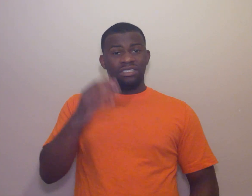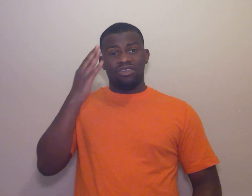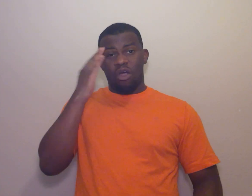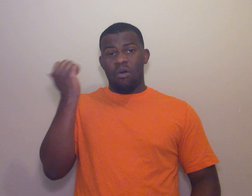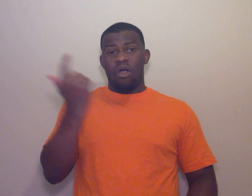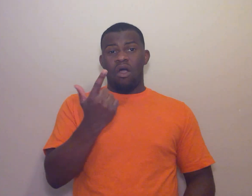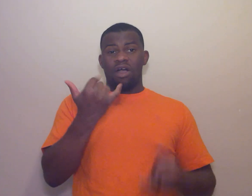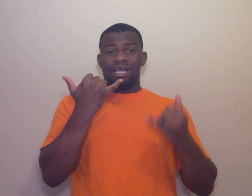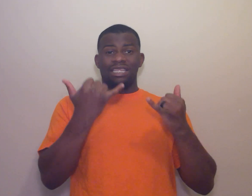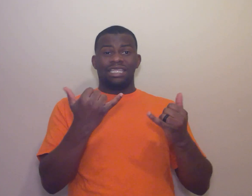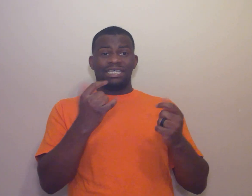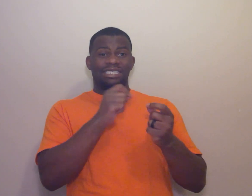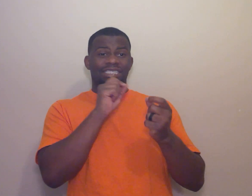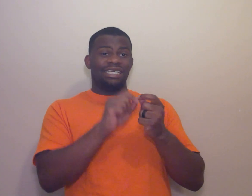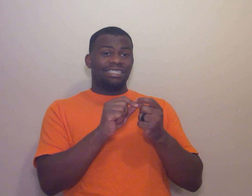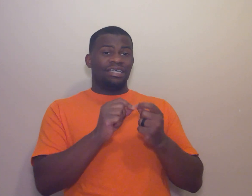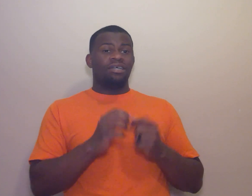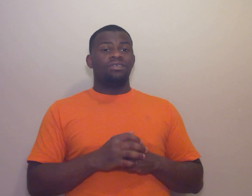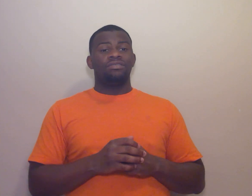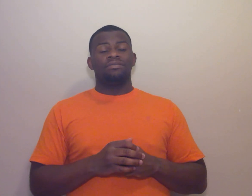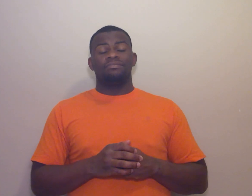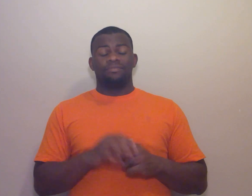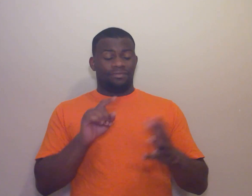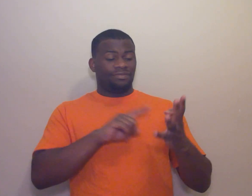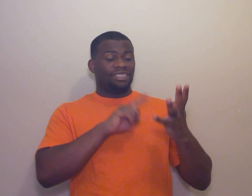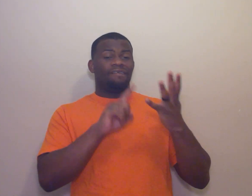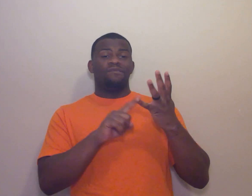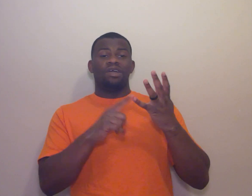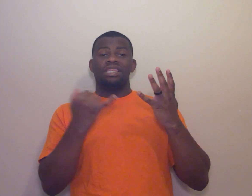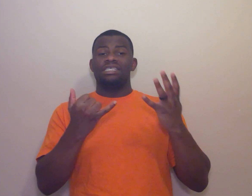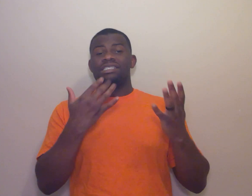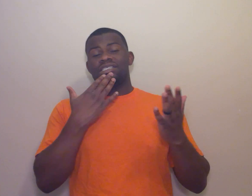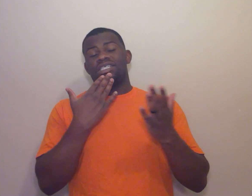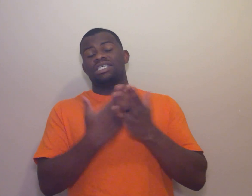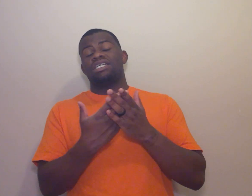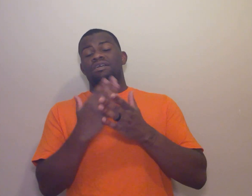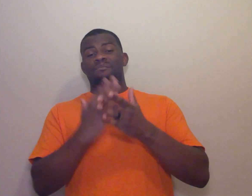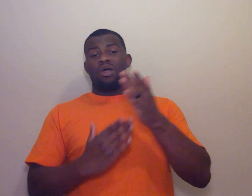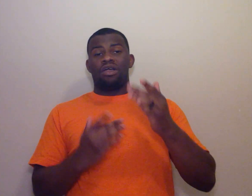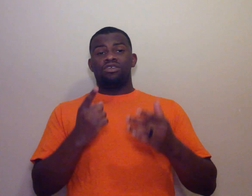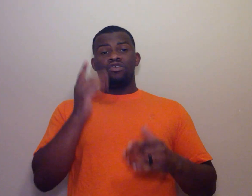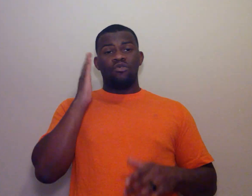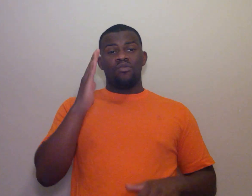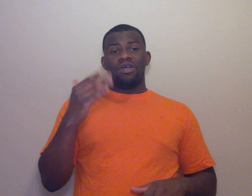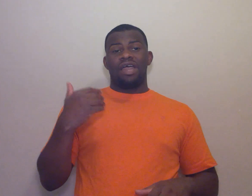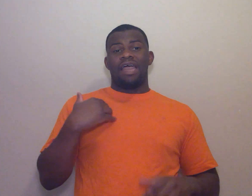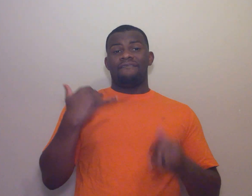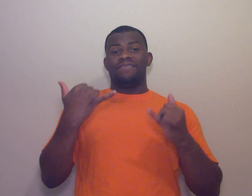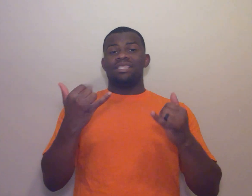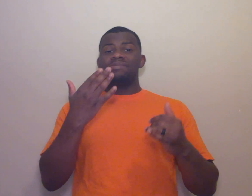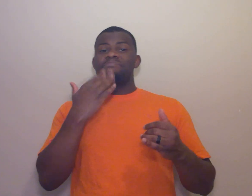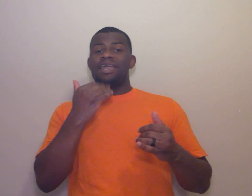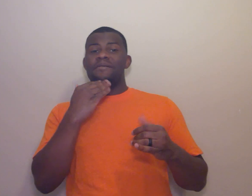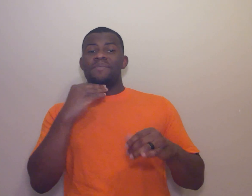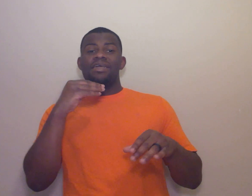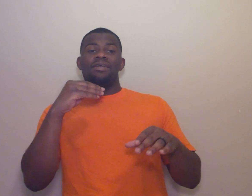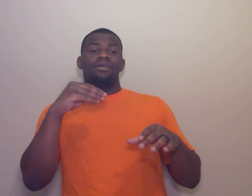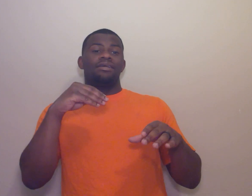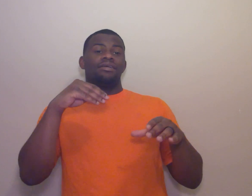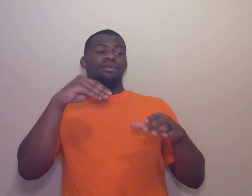owner of the property, right? Step 4, this is the good part. You're going to get this baby under contract. All right, so you guys going to get it under contract,